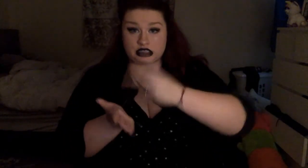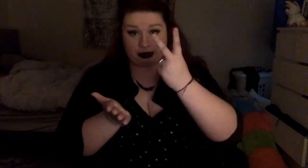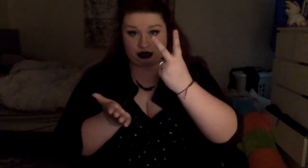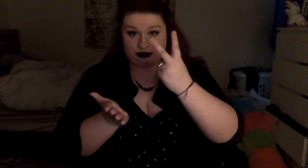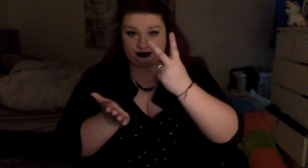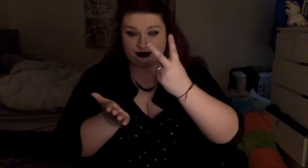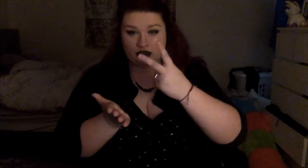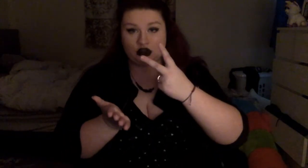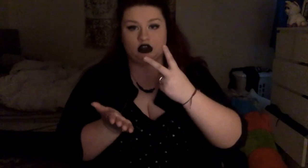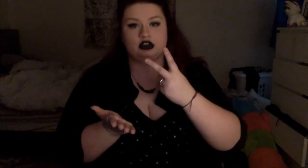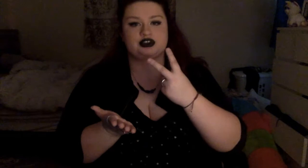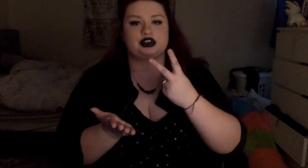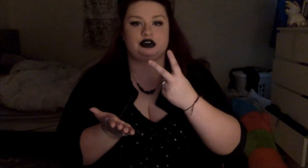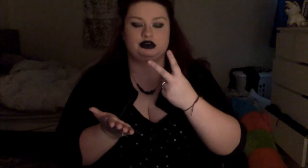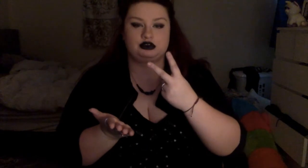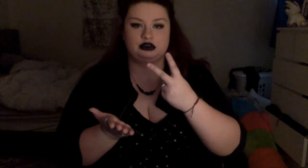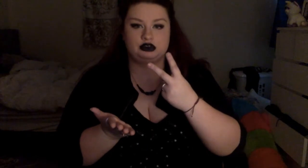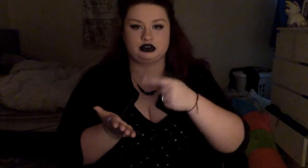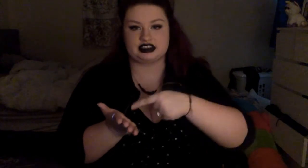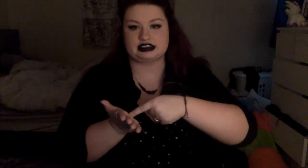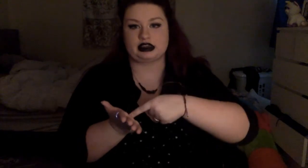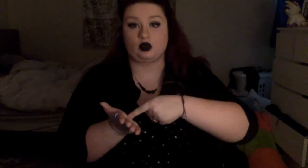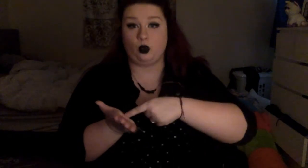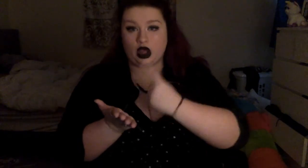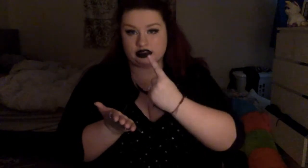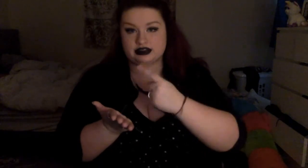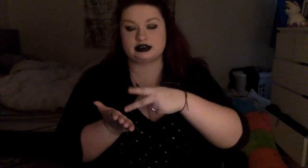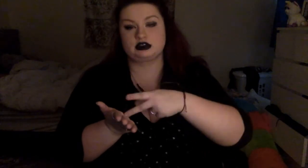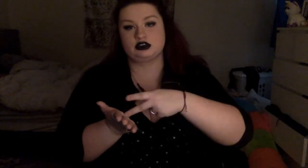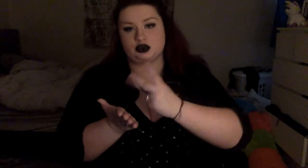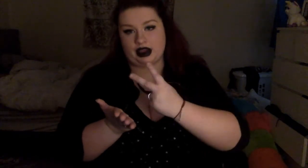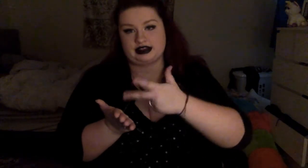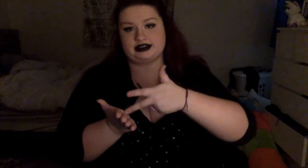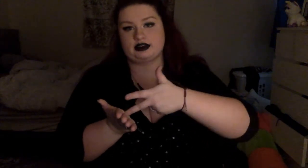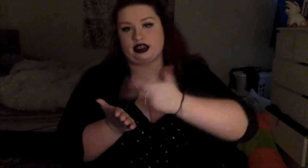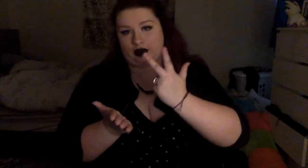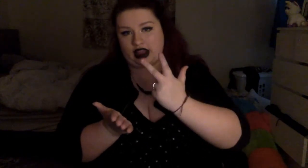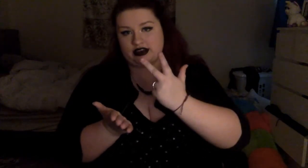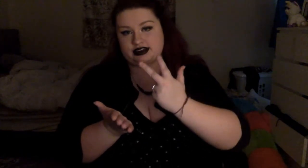double. So this is like once, twice, thrice,